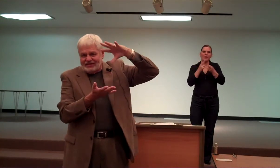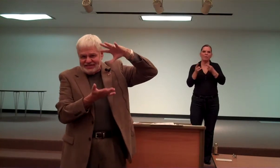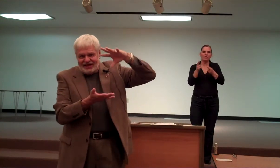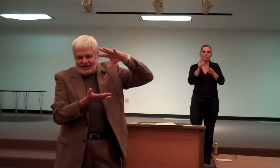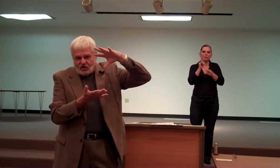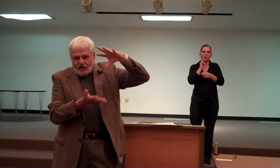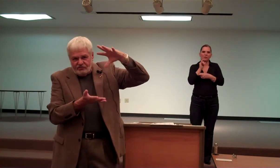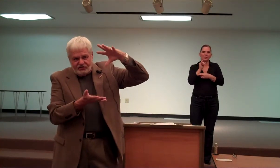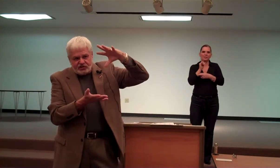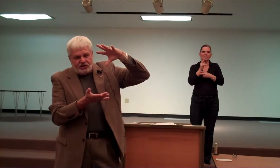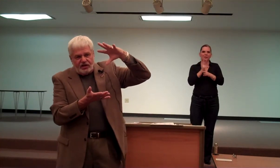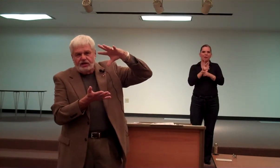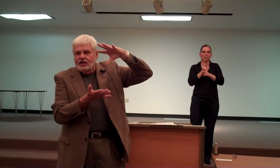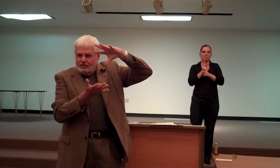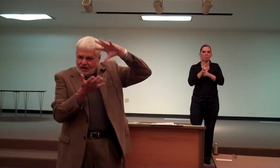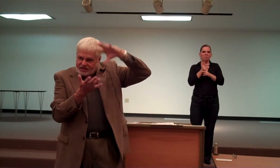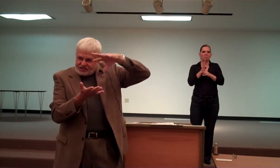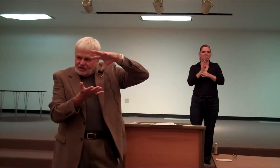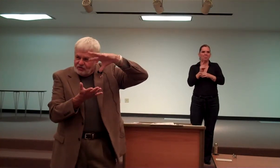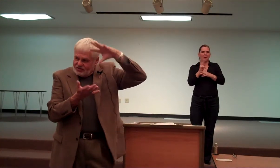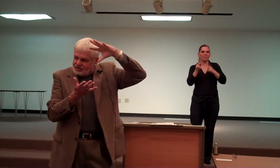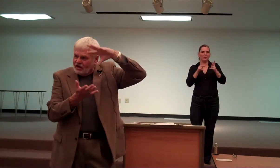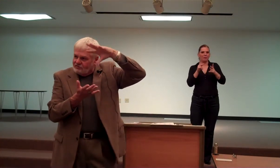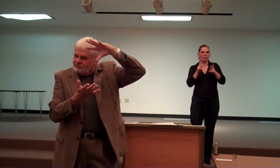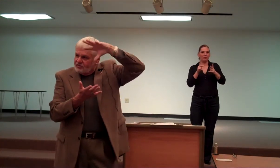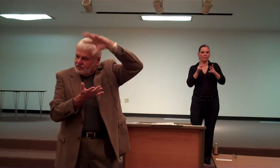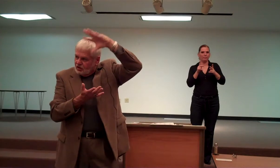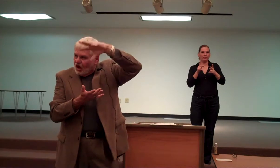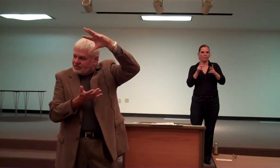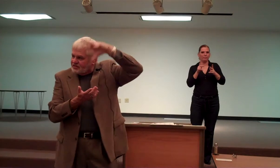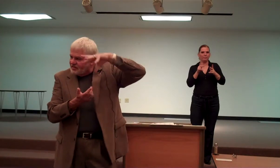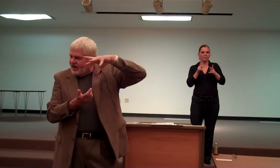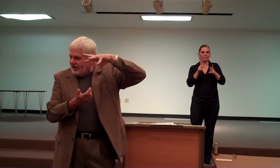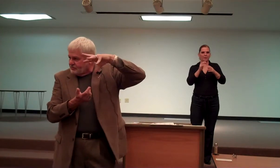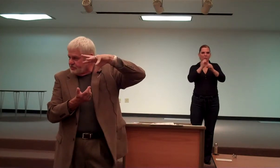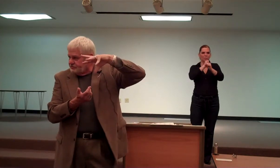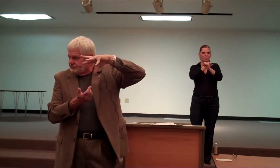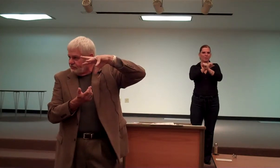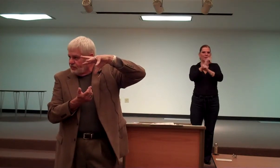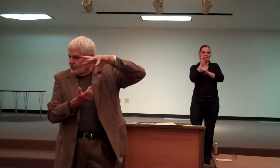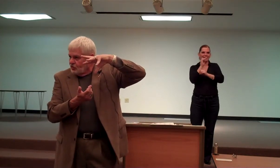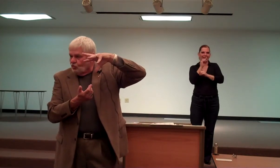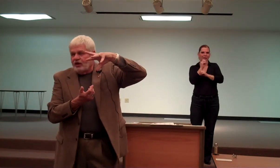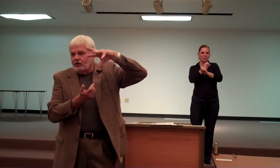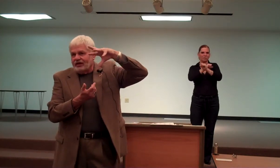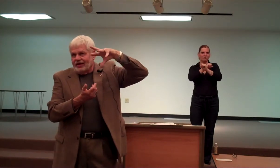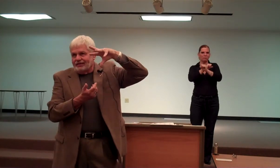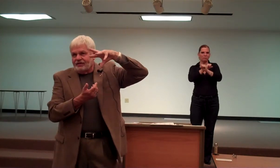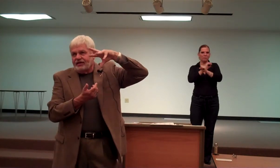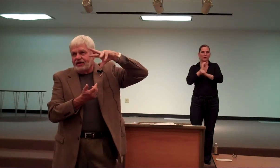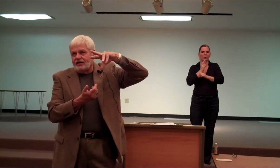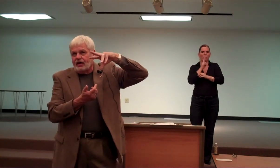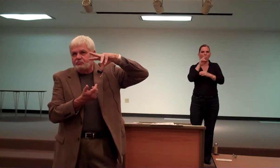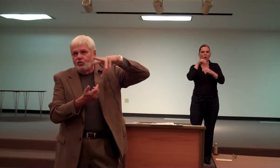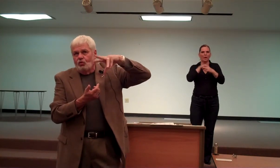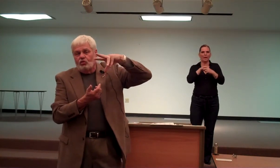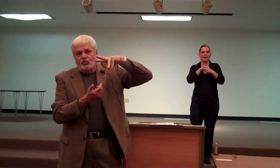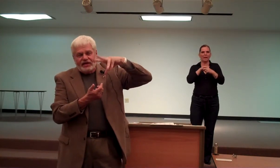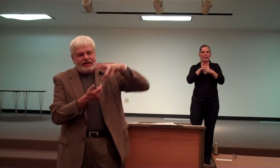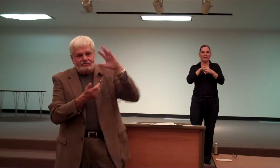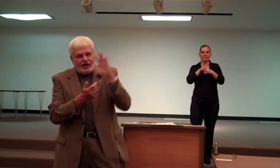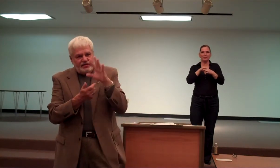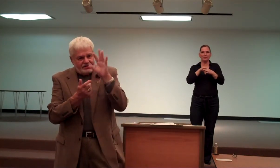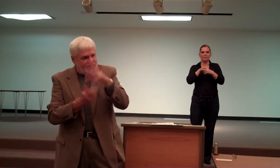is maintained artificially by a series of locks and dams. We're in the